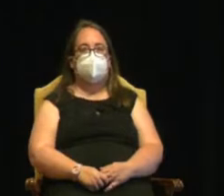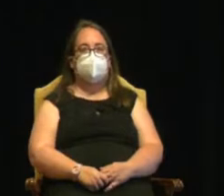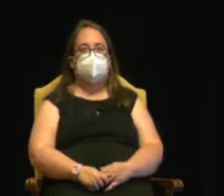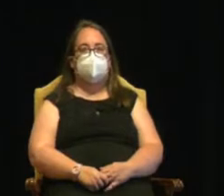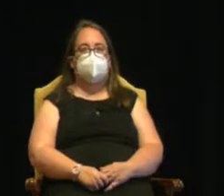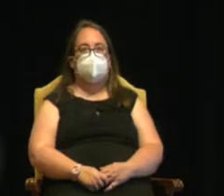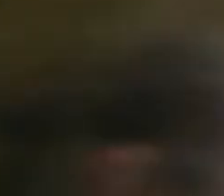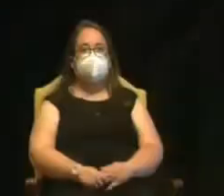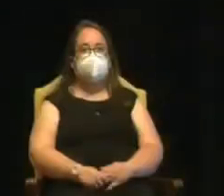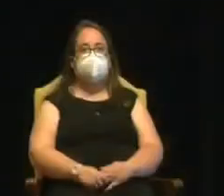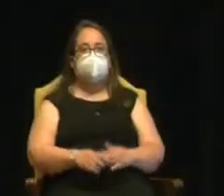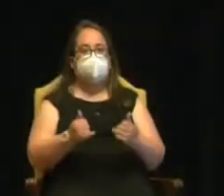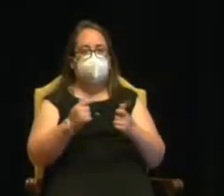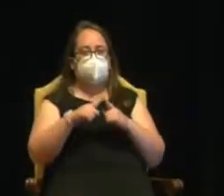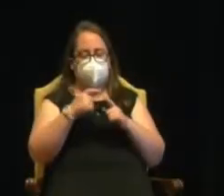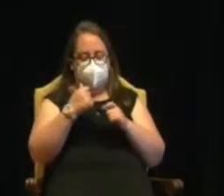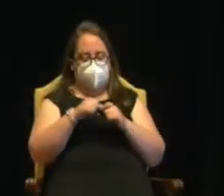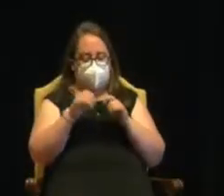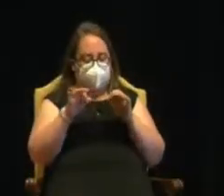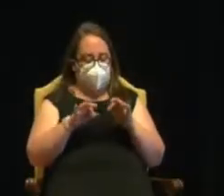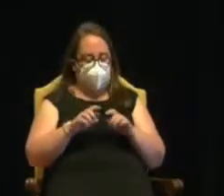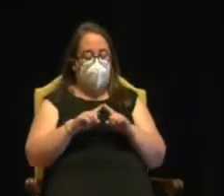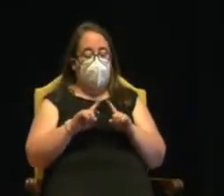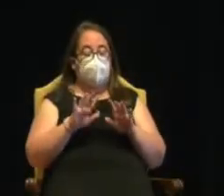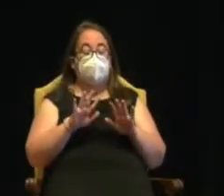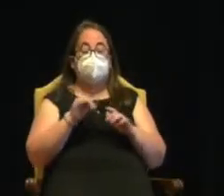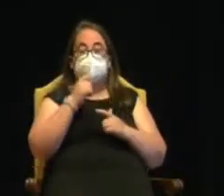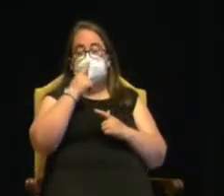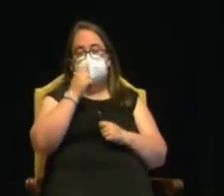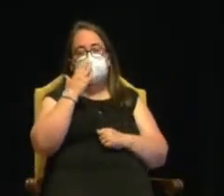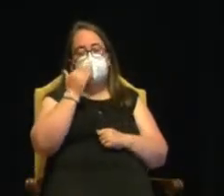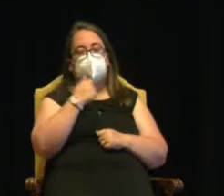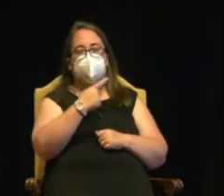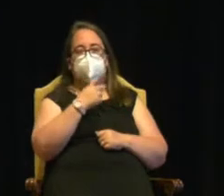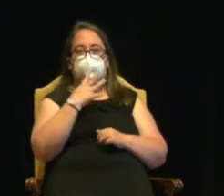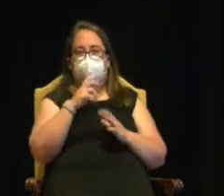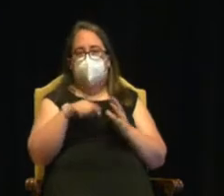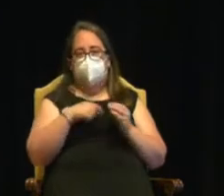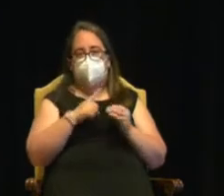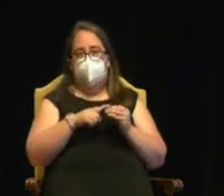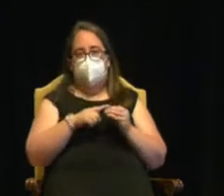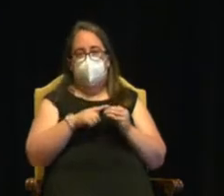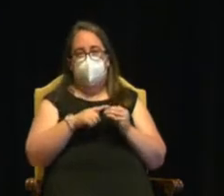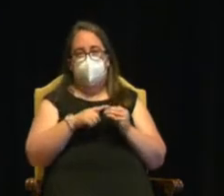And now I'm trying to remember the detail. It was interesting because we were talking about it.